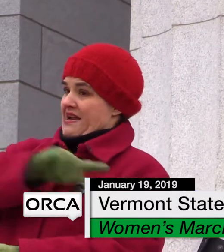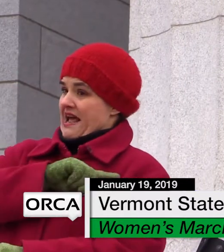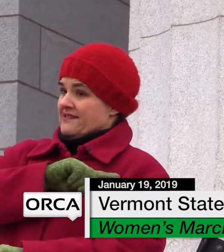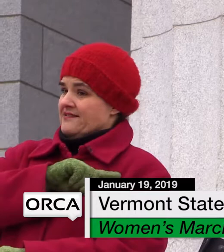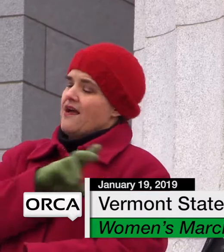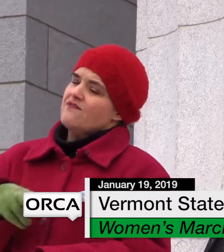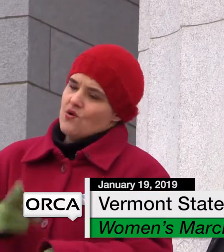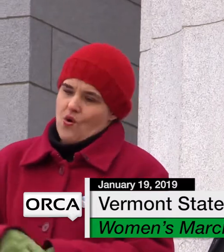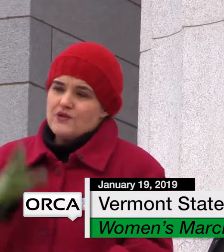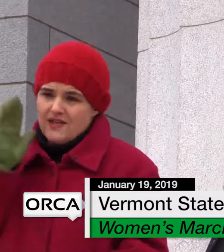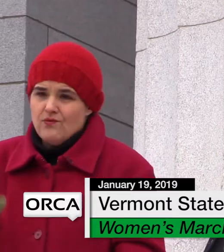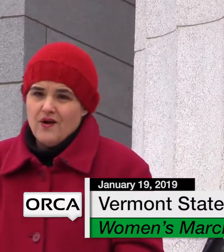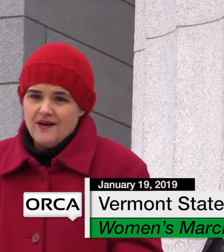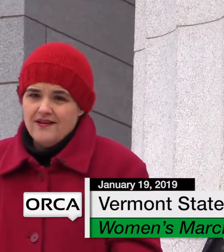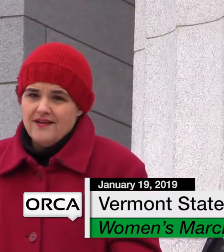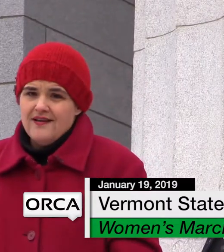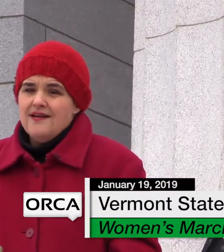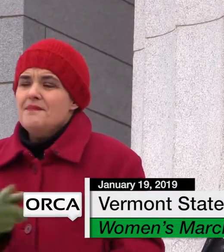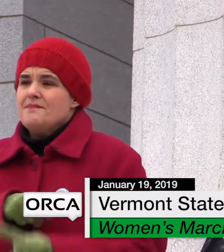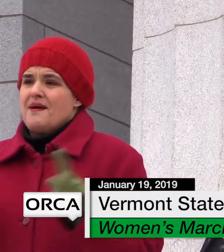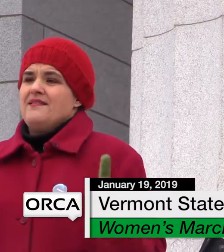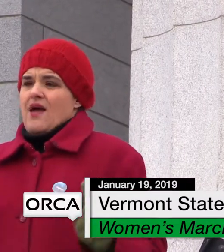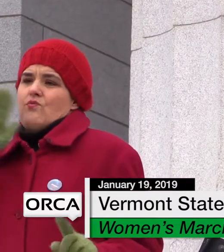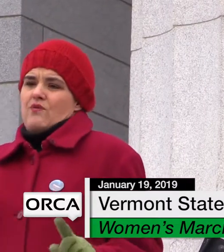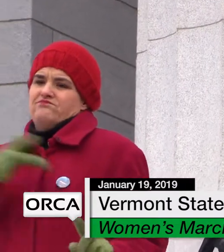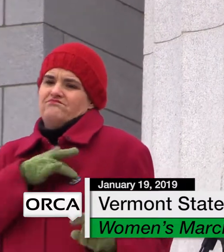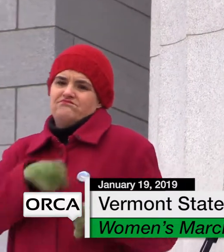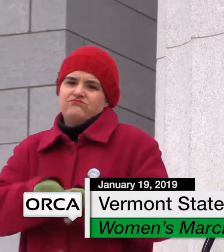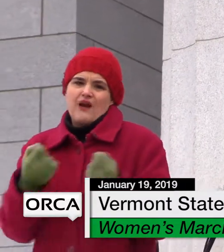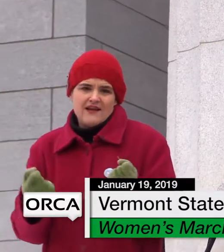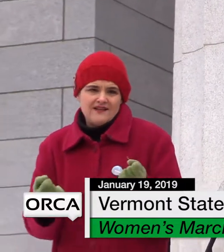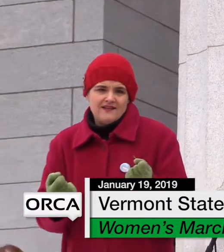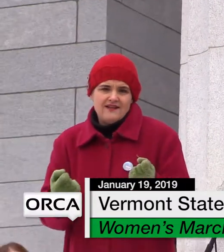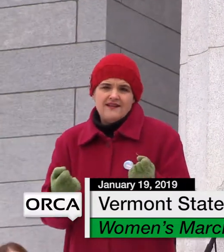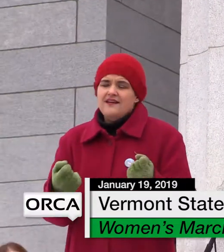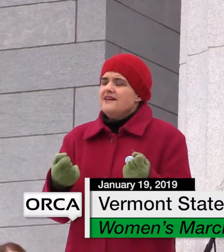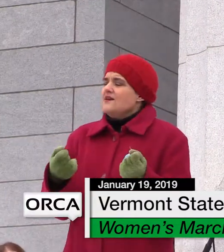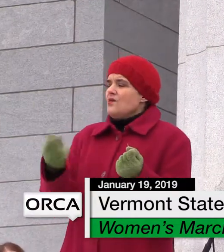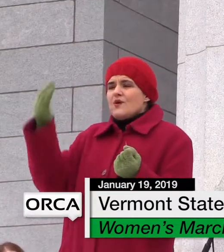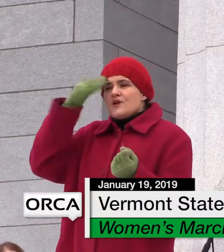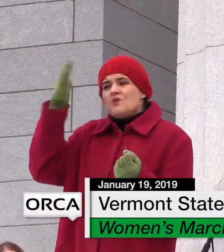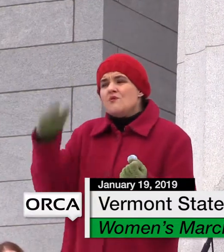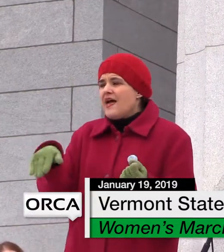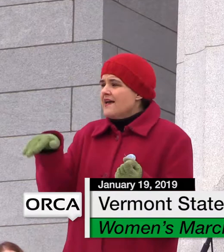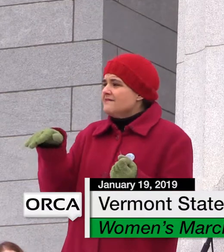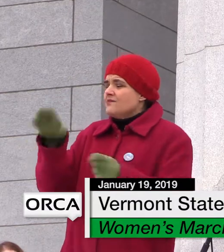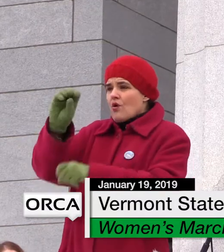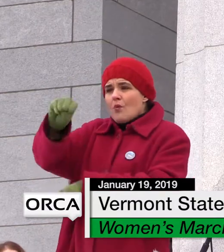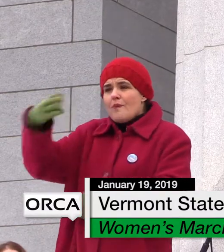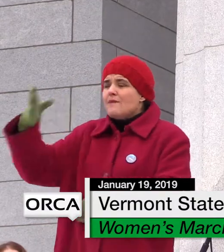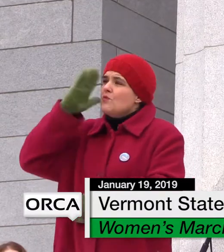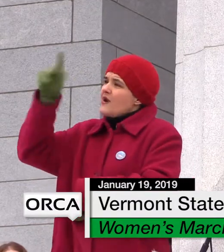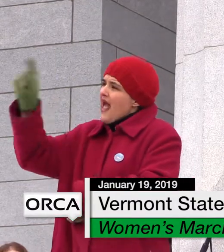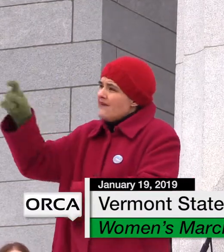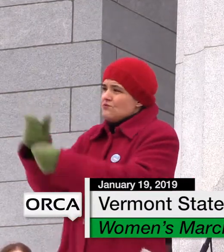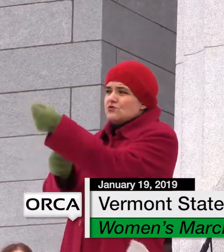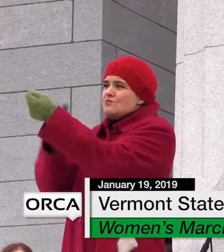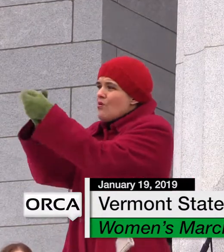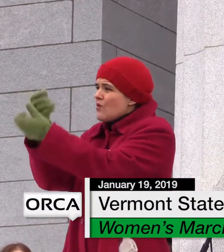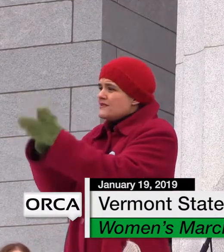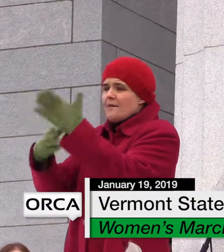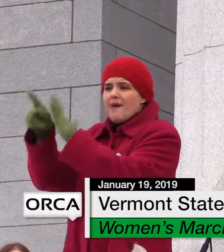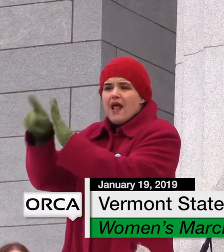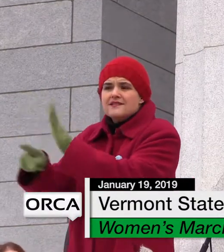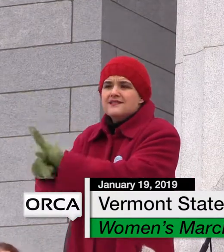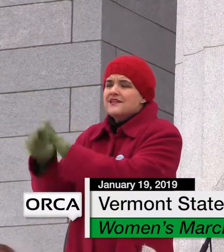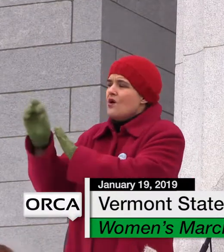inevitability that he would be complicit in some policy or endorse some action that would result in real pain for some Americans,